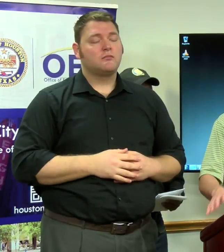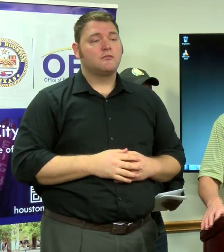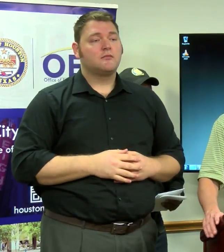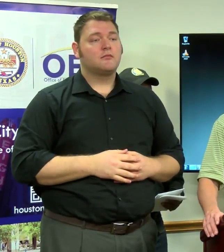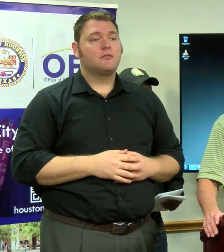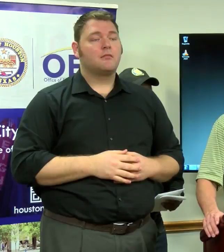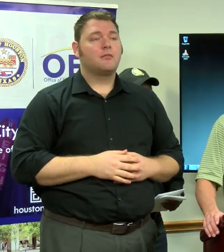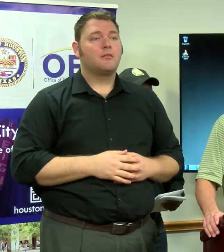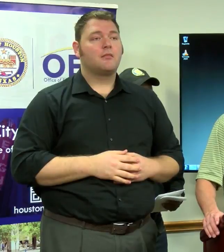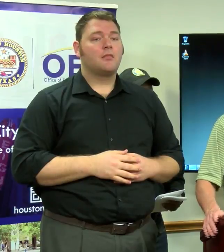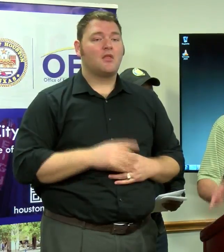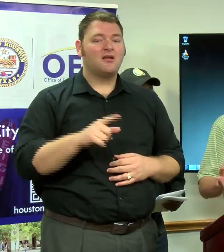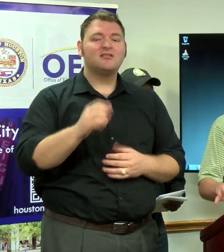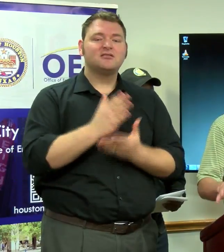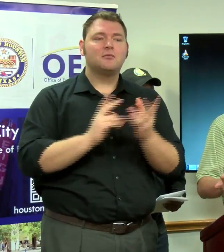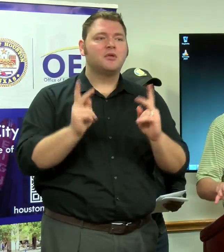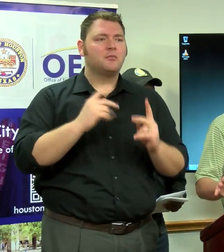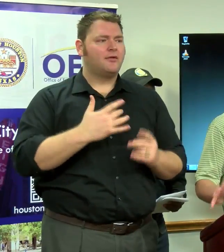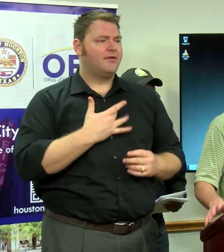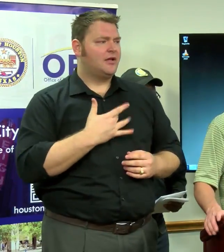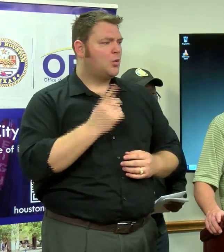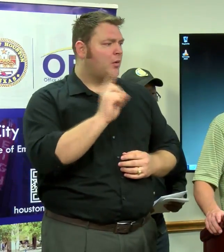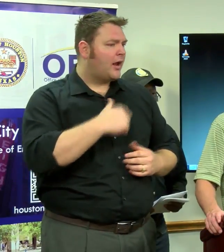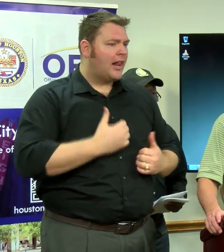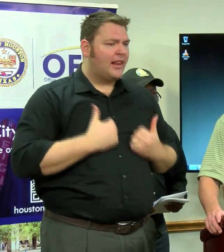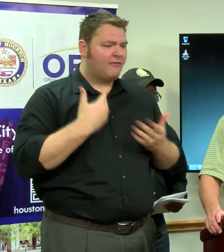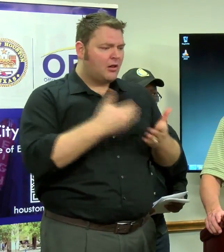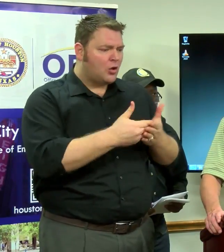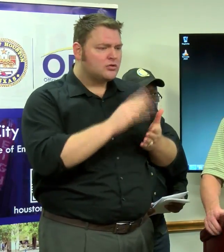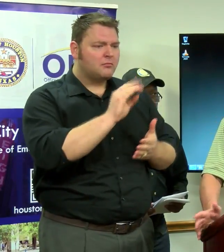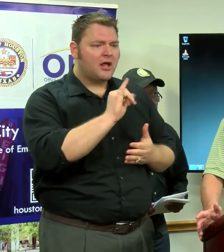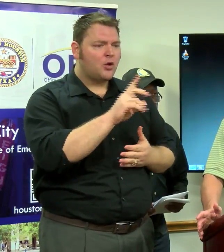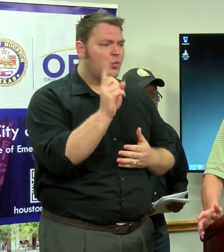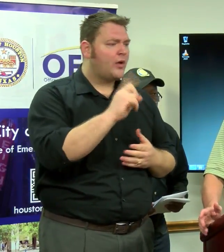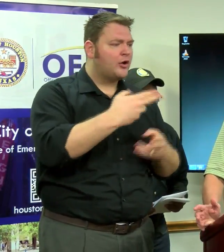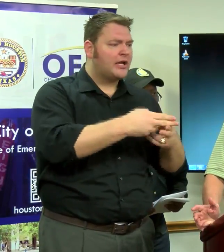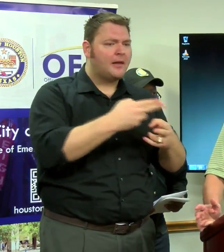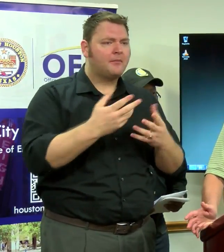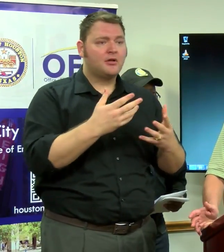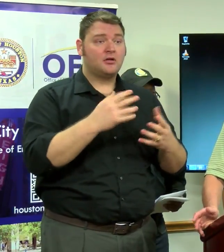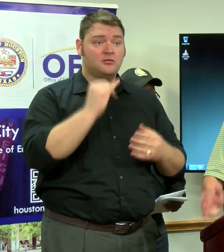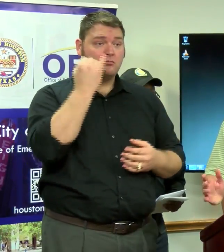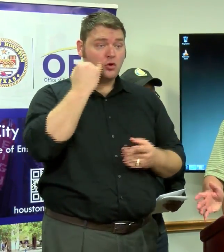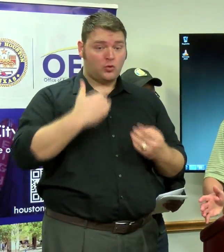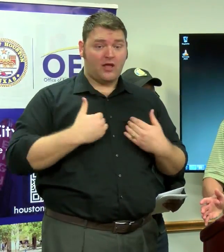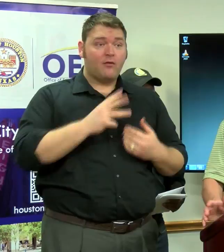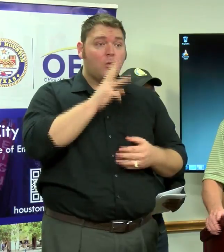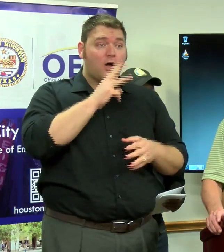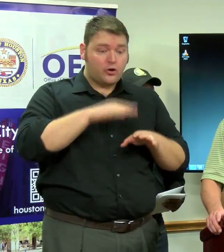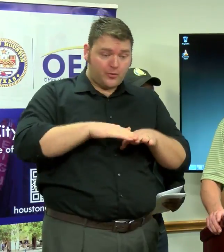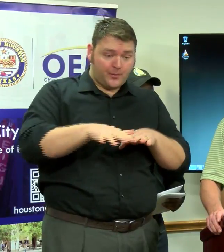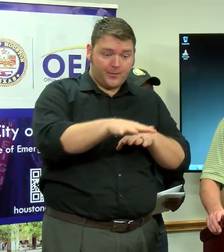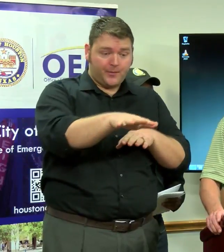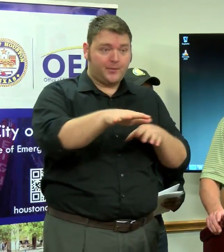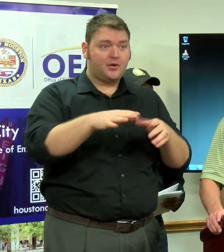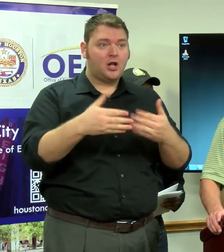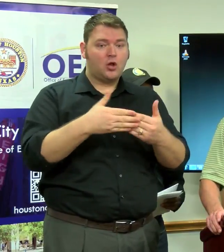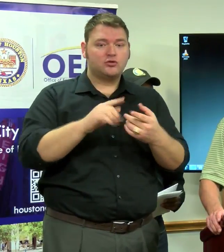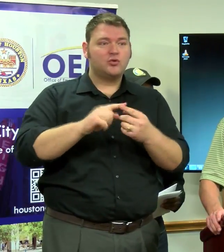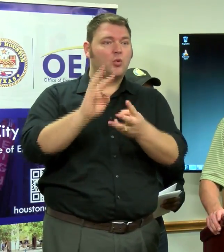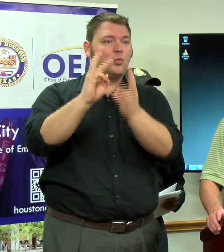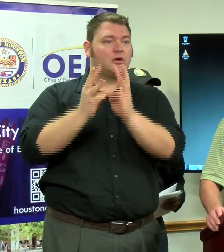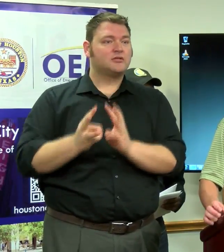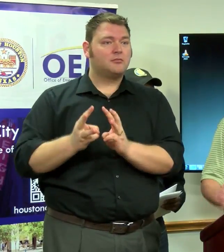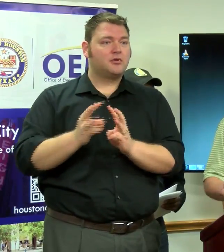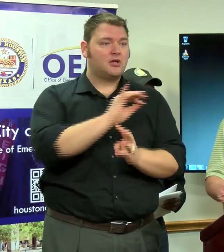live next to what bayou, but if you live next to a major stream that's in between I-10 and Westheimer, that's Buffalo Bayou. So those